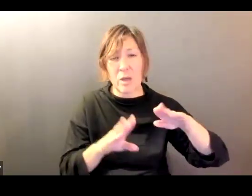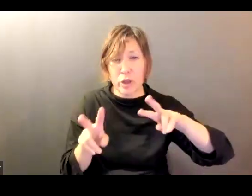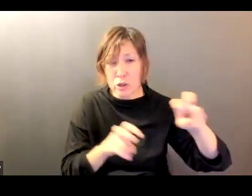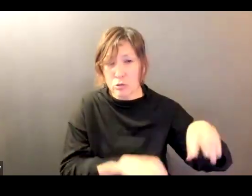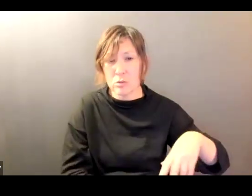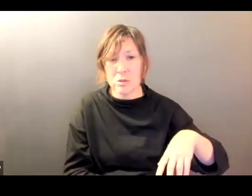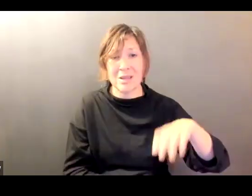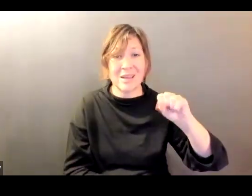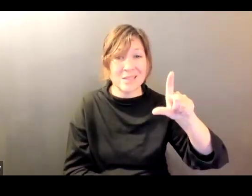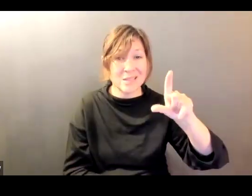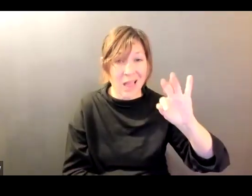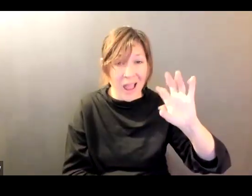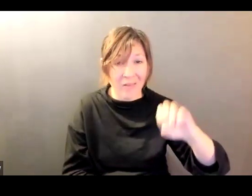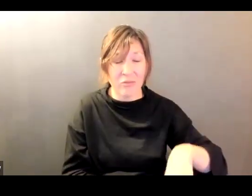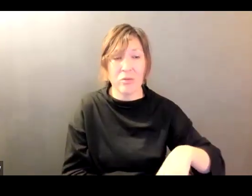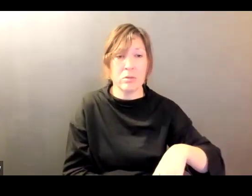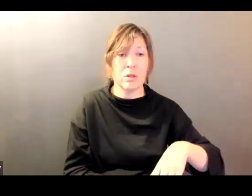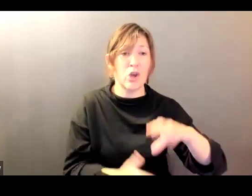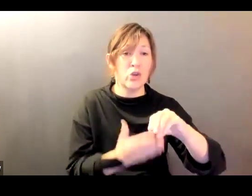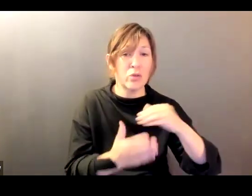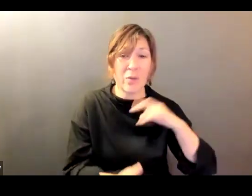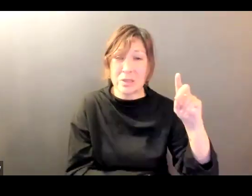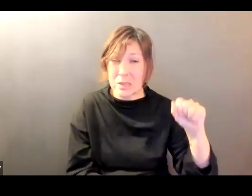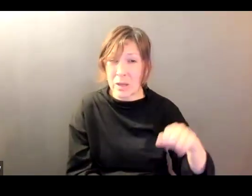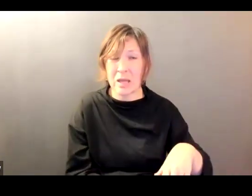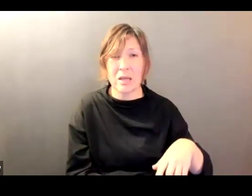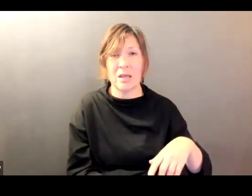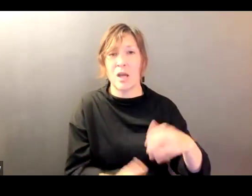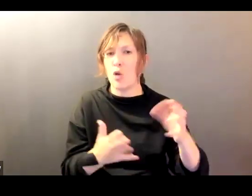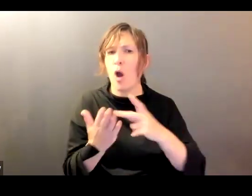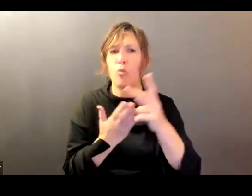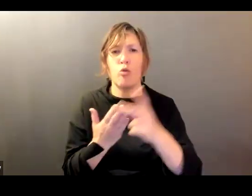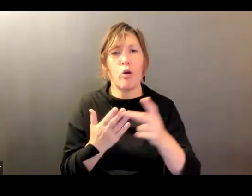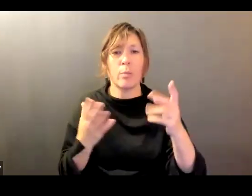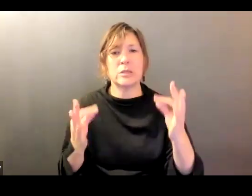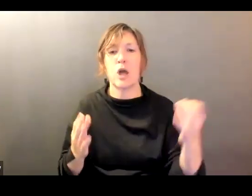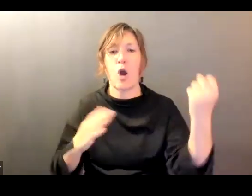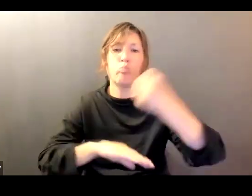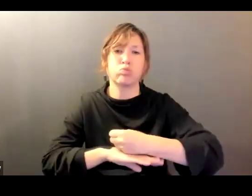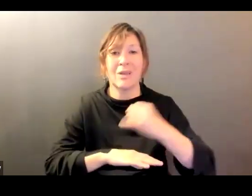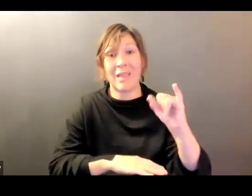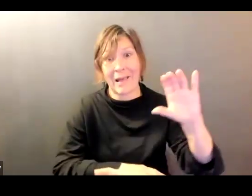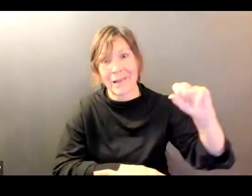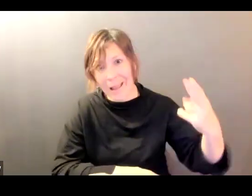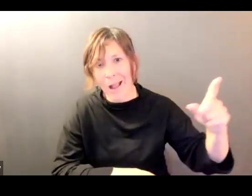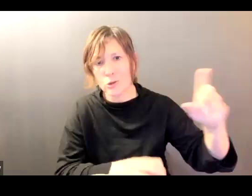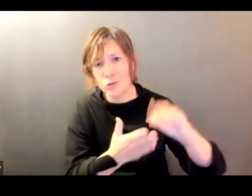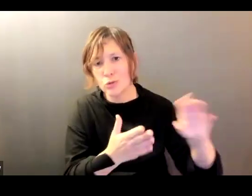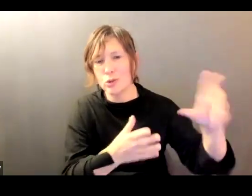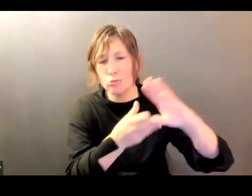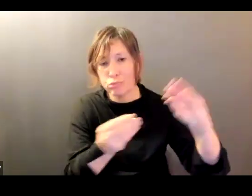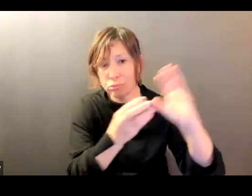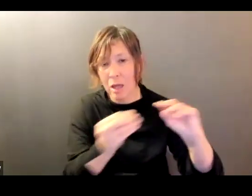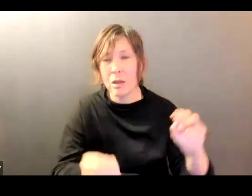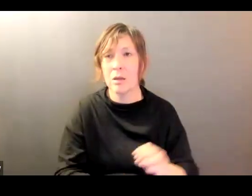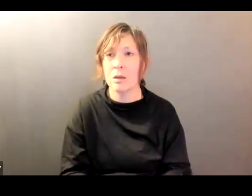with disabilities, so that we're not just like dismantling these programs as we heard from some of the students who were here tonight, but